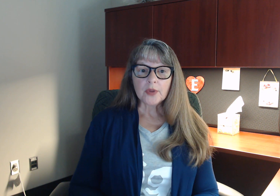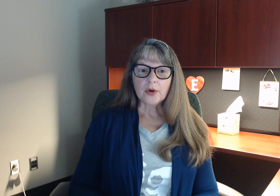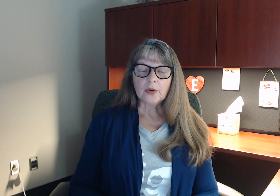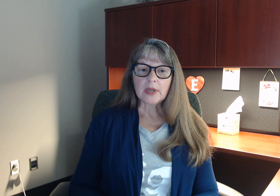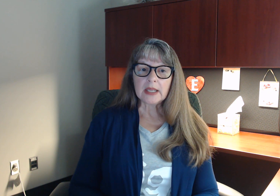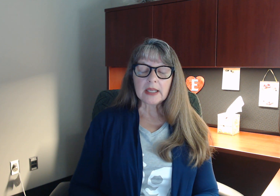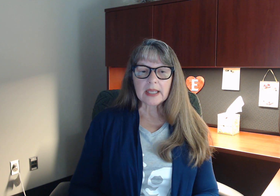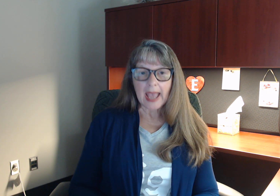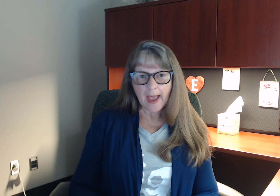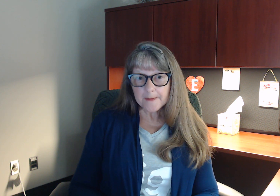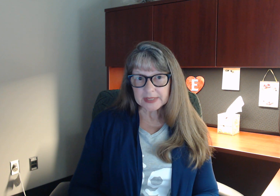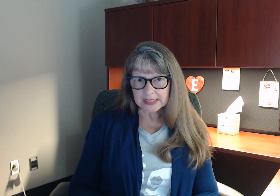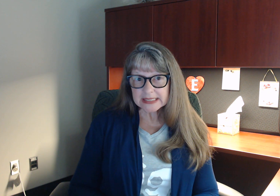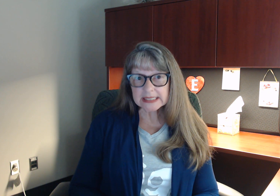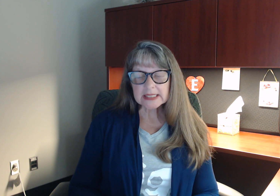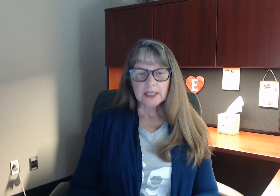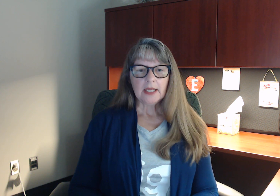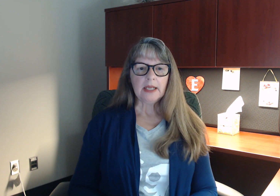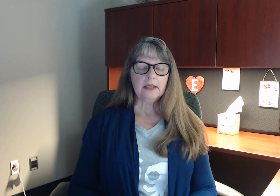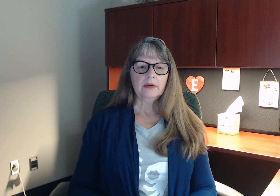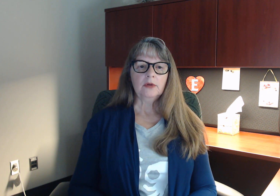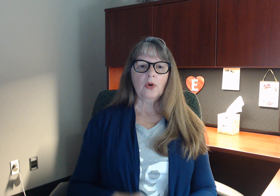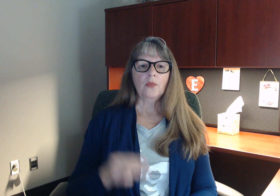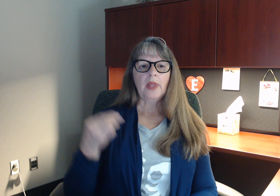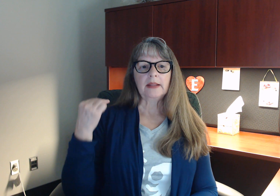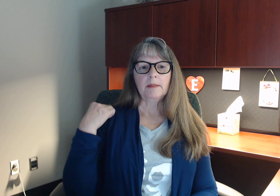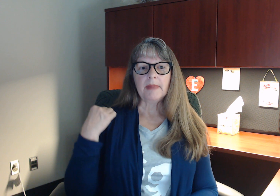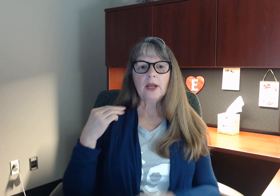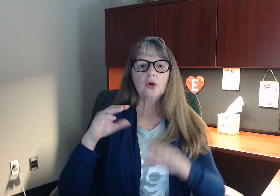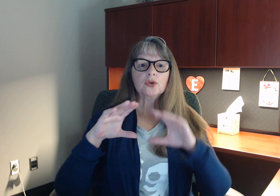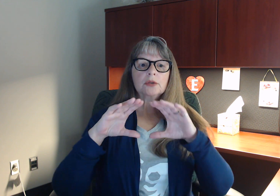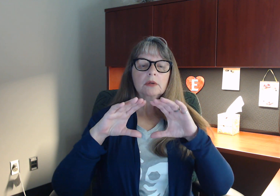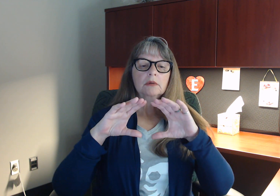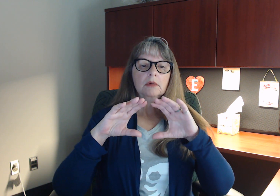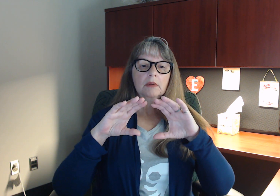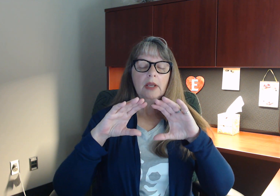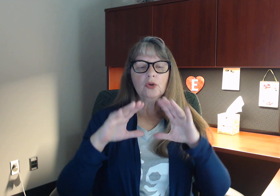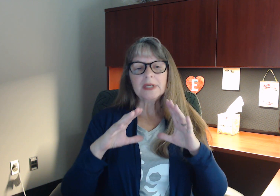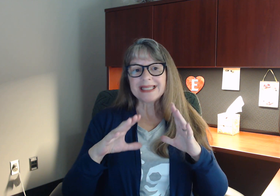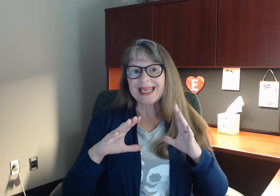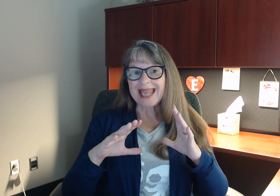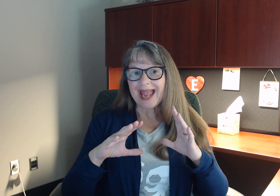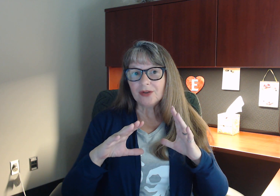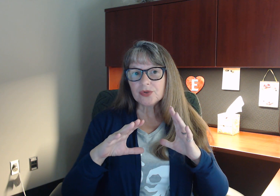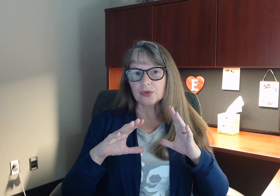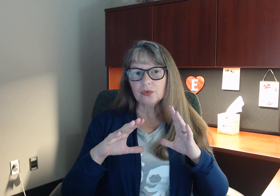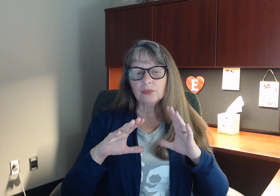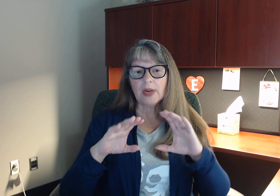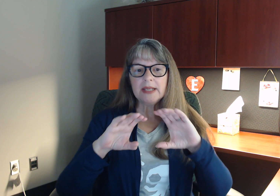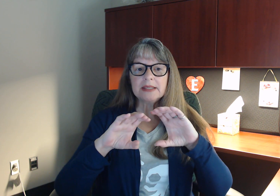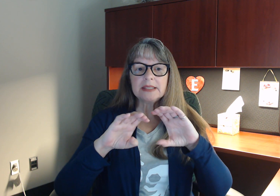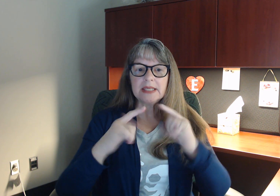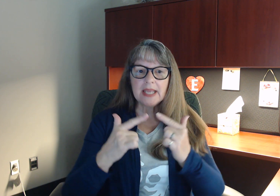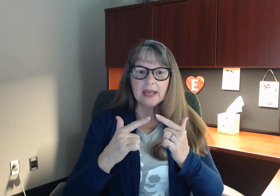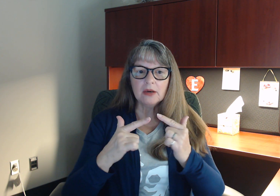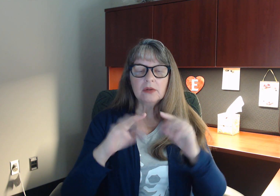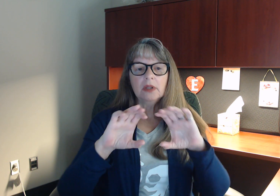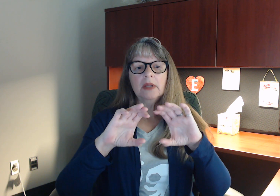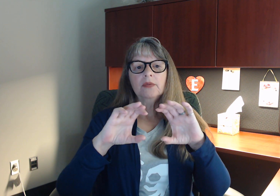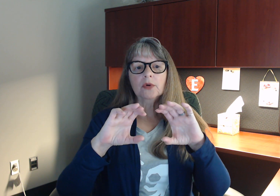their cabinet, and like the mayor's, you can say council, right? CL, their